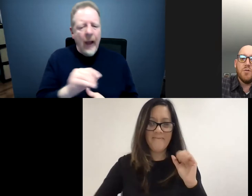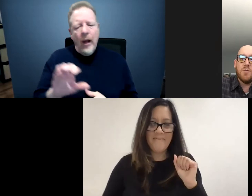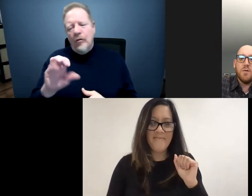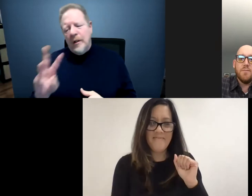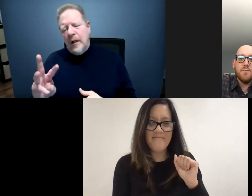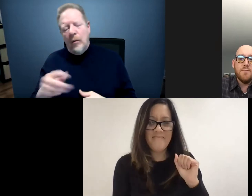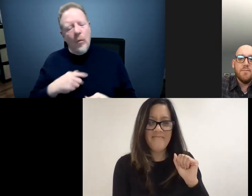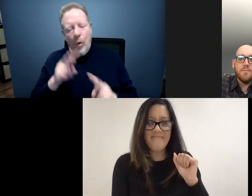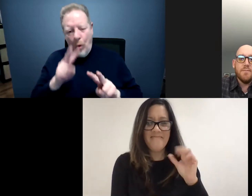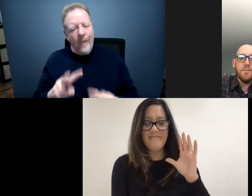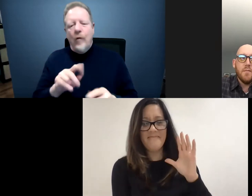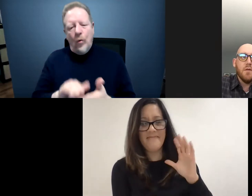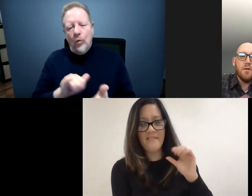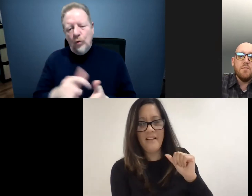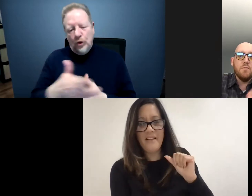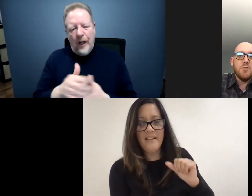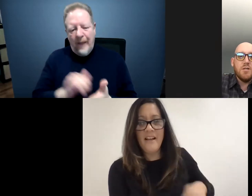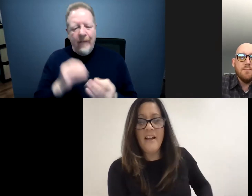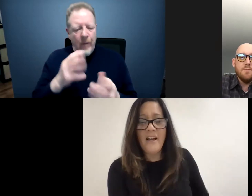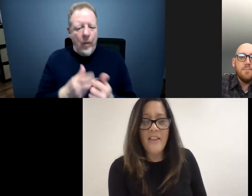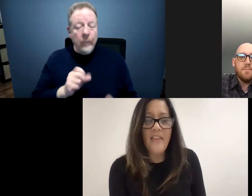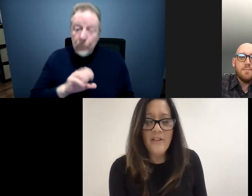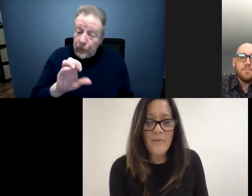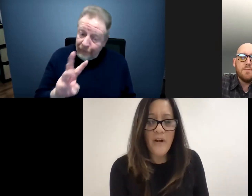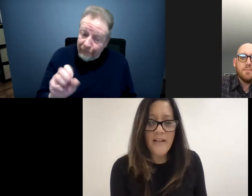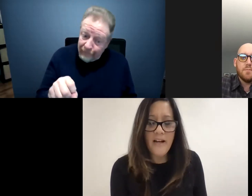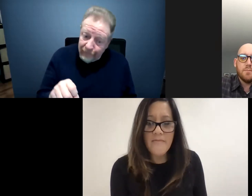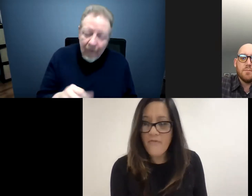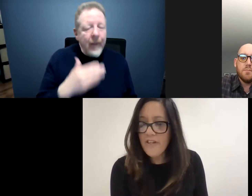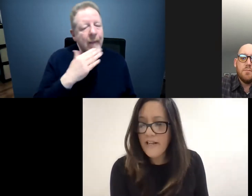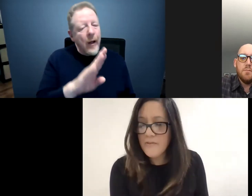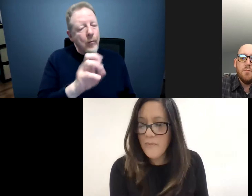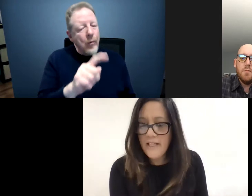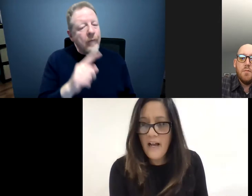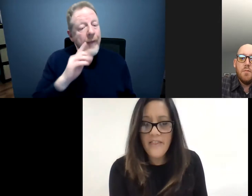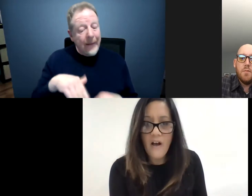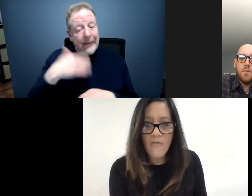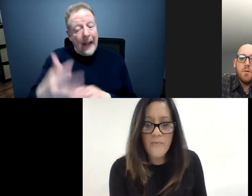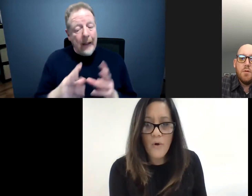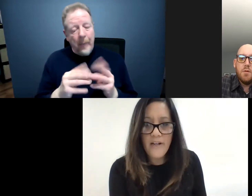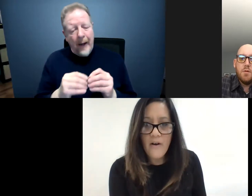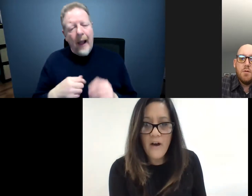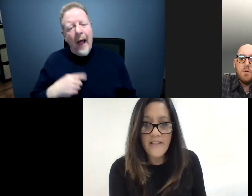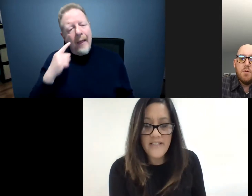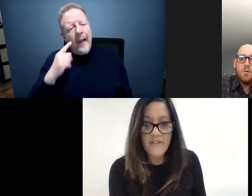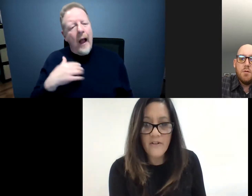to it. Yeah, Christine. Thank you, Brett. For the next meeting, I think I'll report out on the deaf and hard of